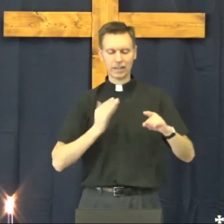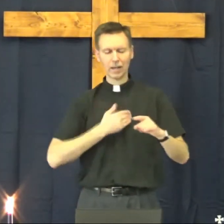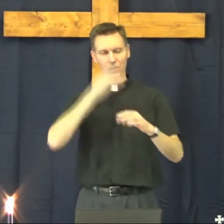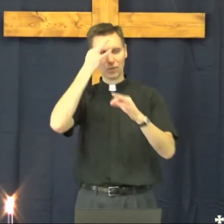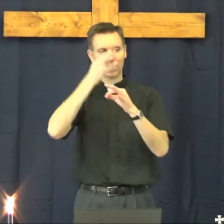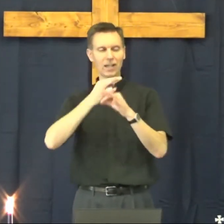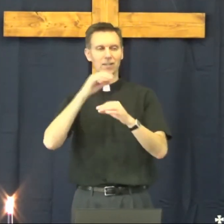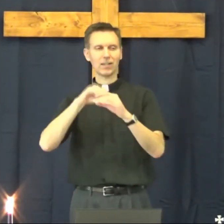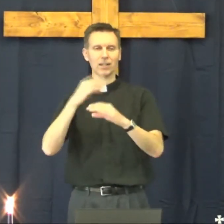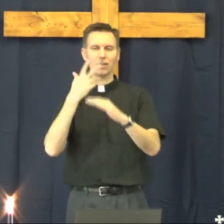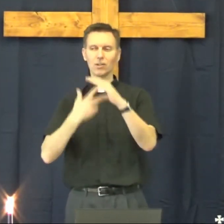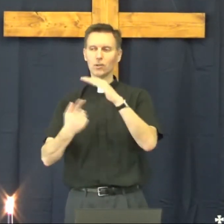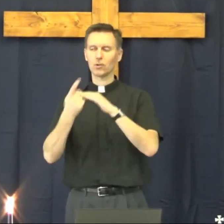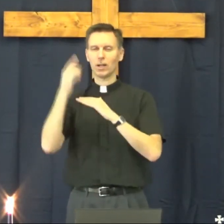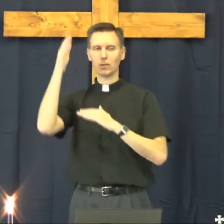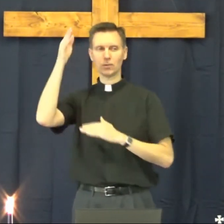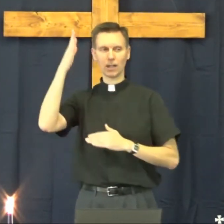Renounce our faith in the triune God.